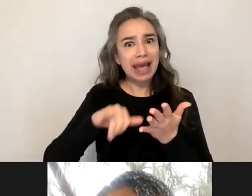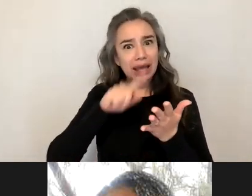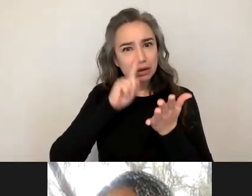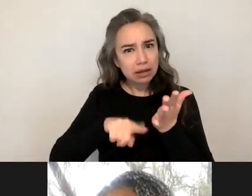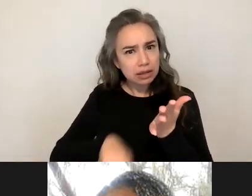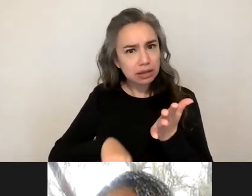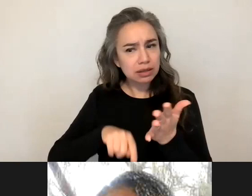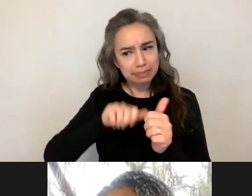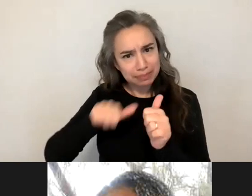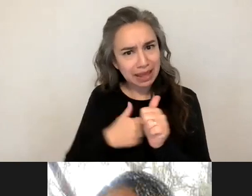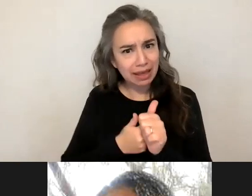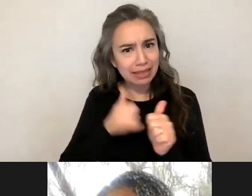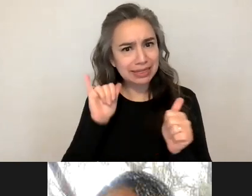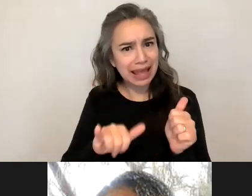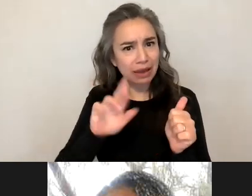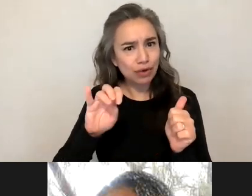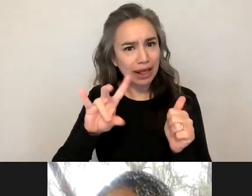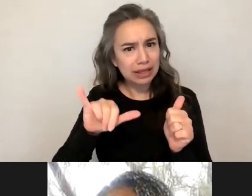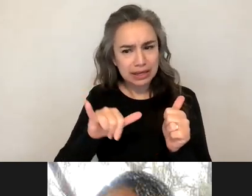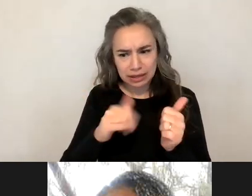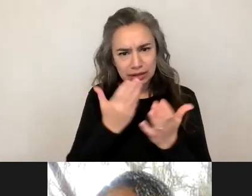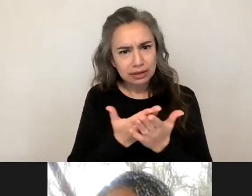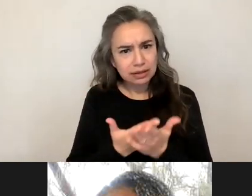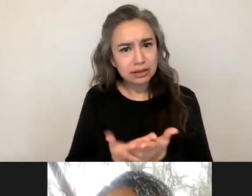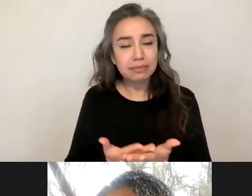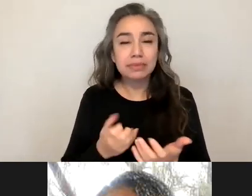that our students don't have to compromise